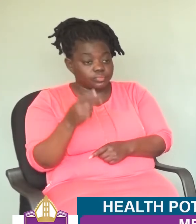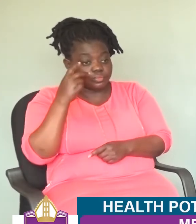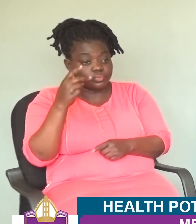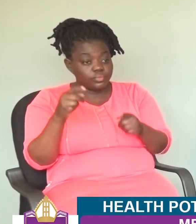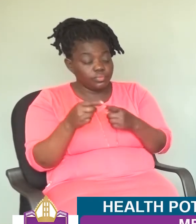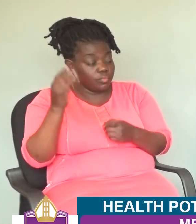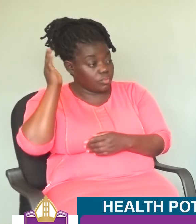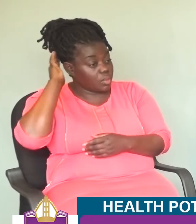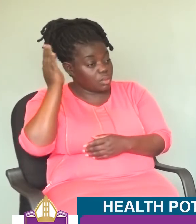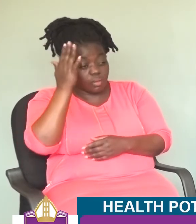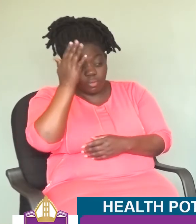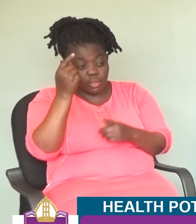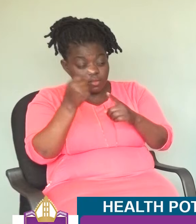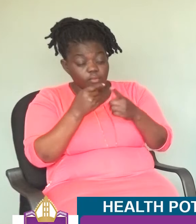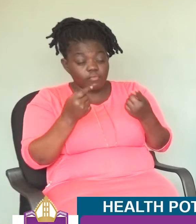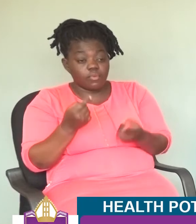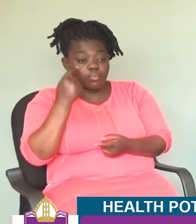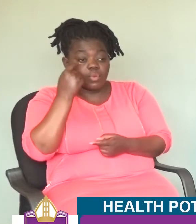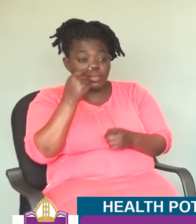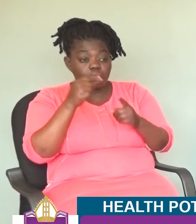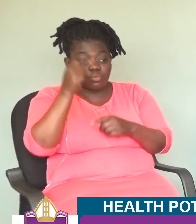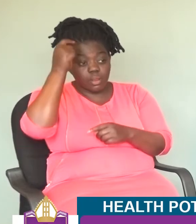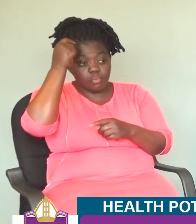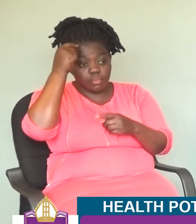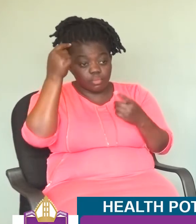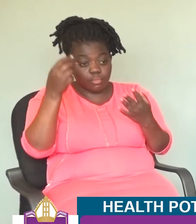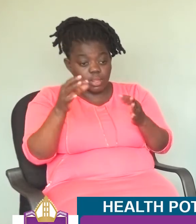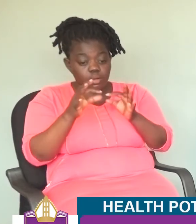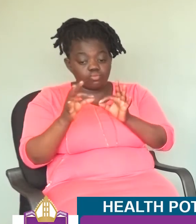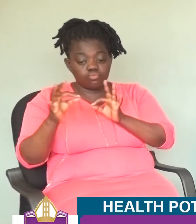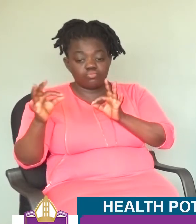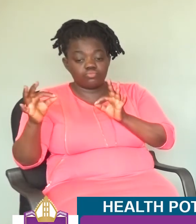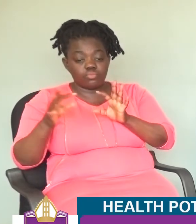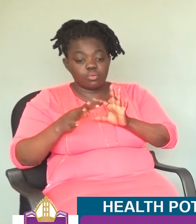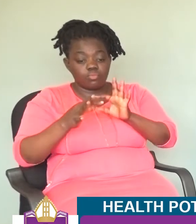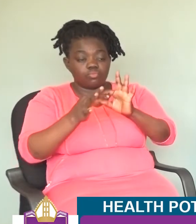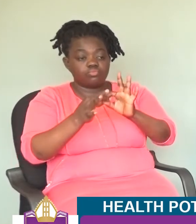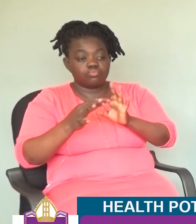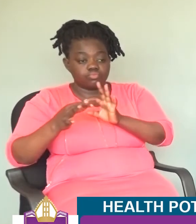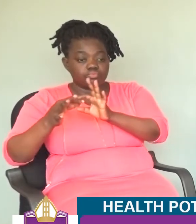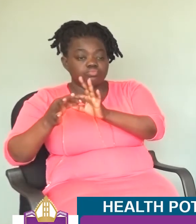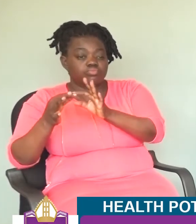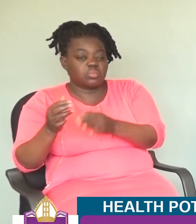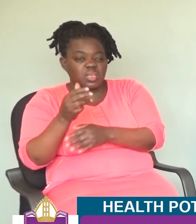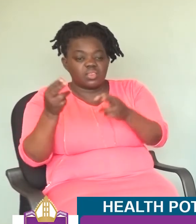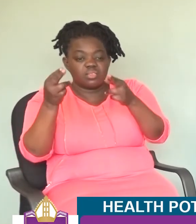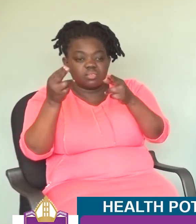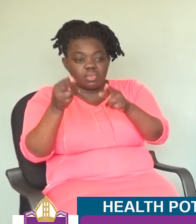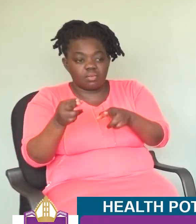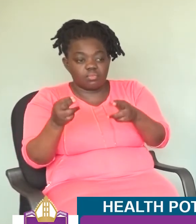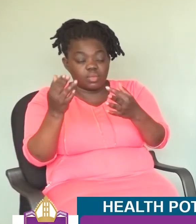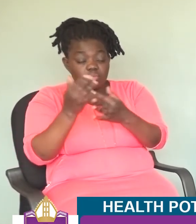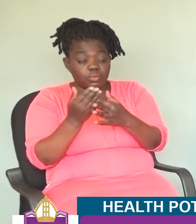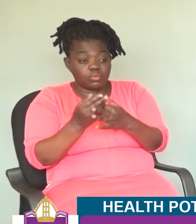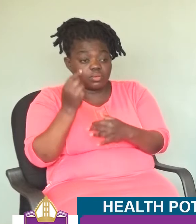And the back here is wired from the eye here up to the brain here. It is wired completely. Okay? So should anything happen between the